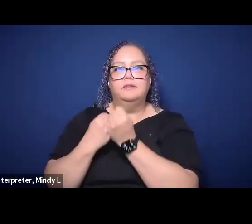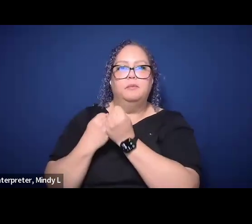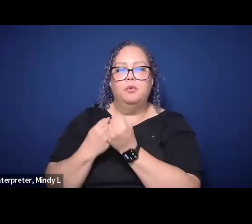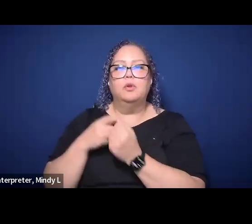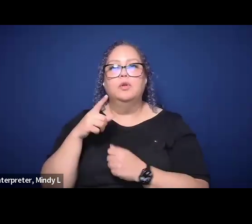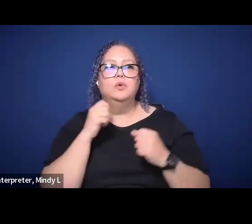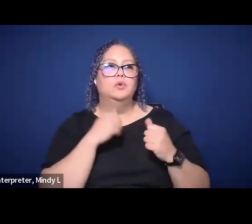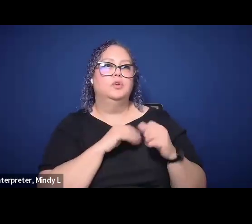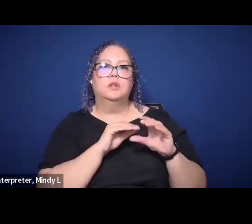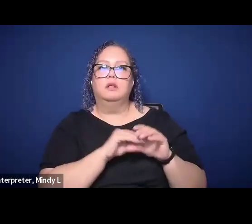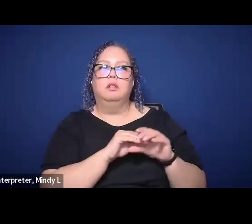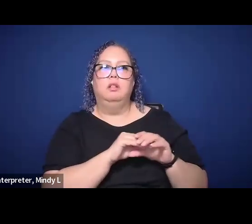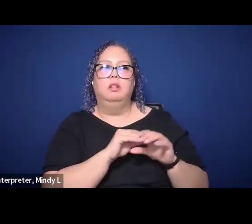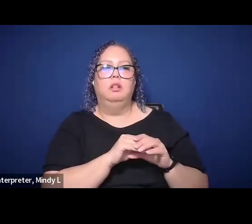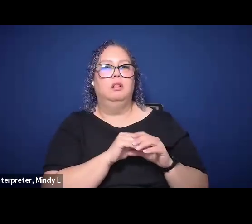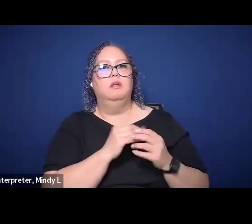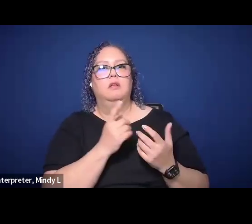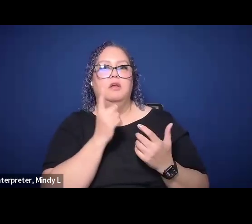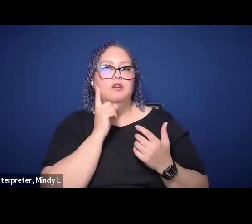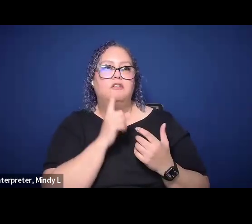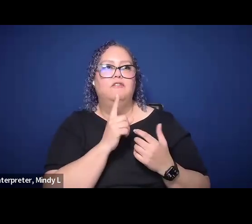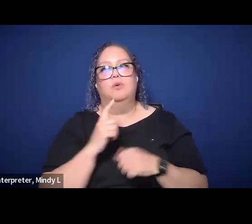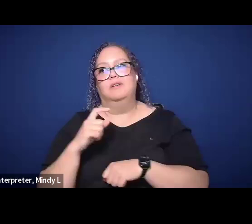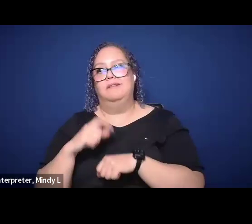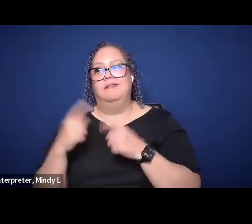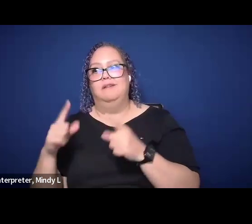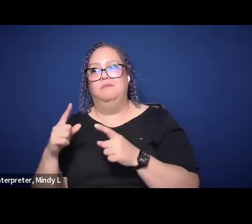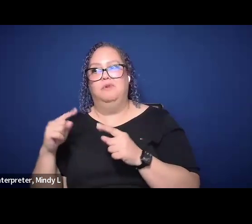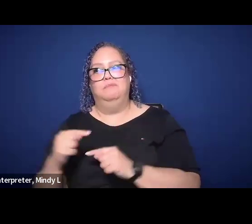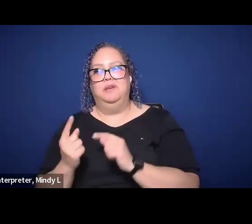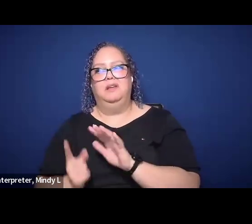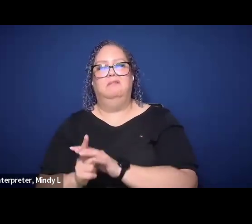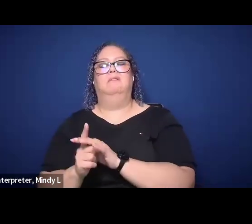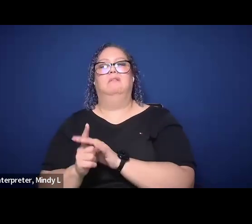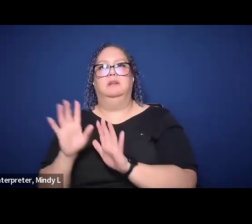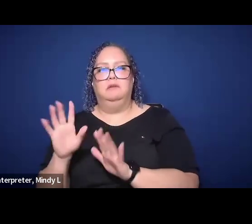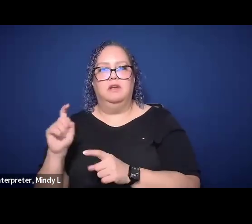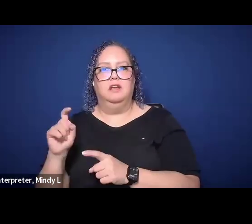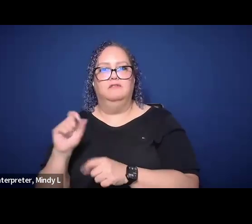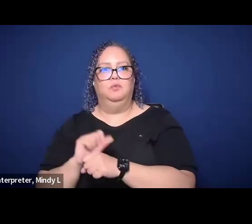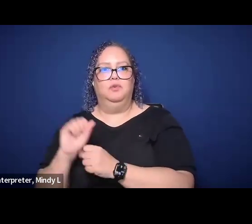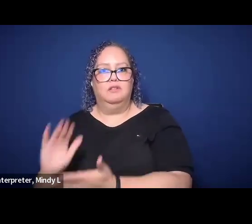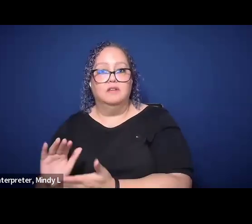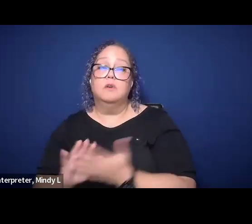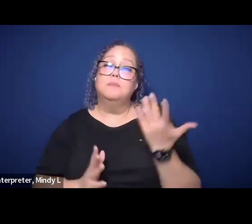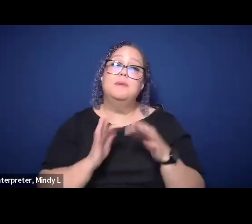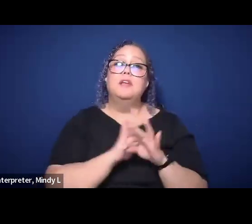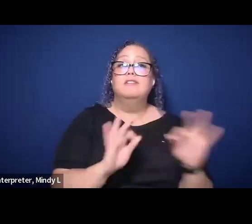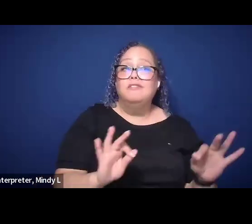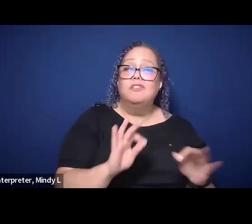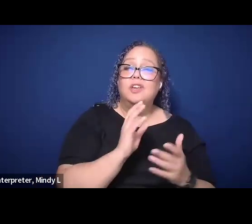those flare times that we talked about and those bare minimum weeks. You can take a free course to save money instead of hiring a